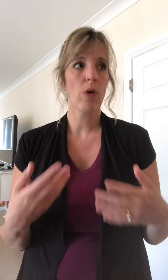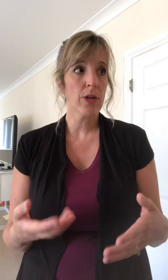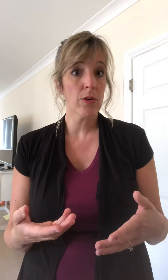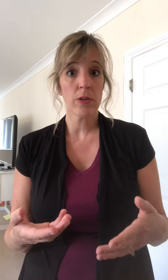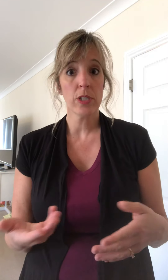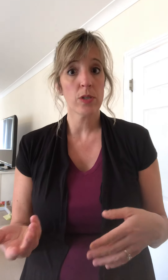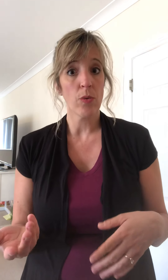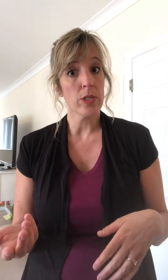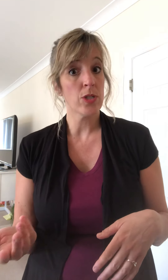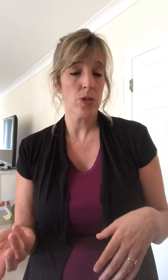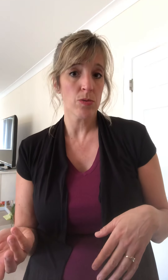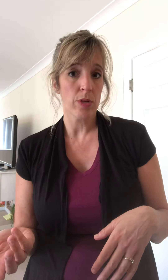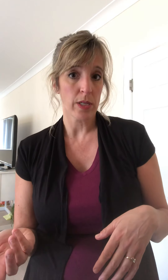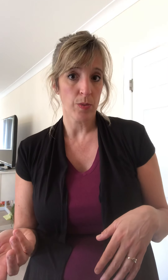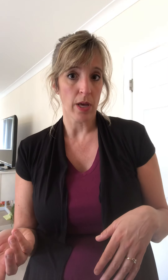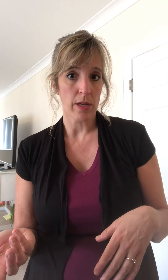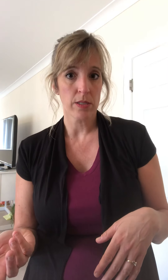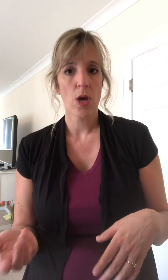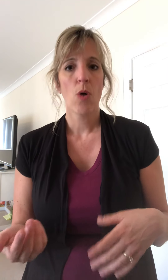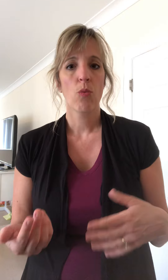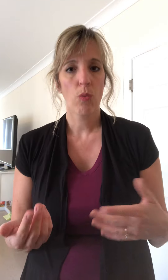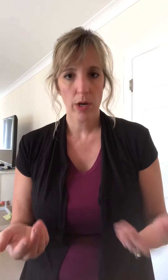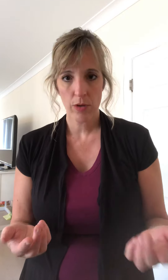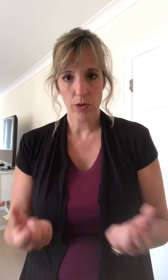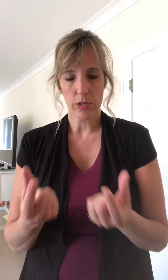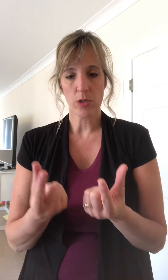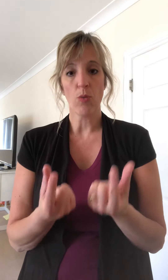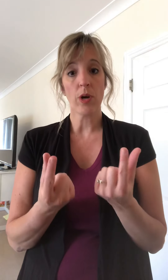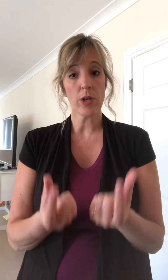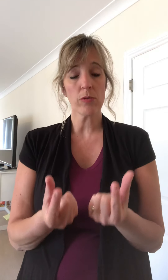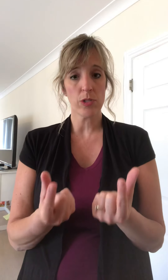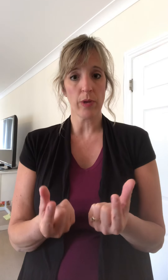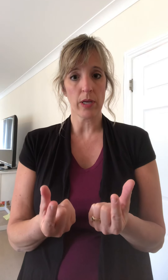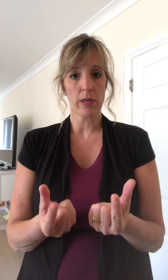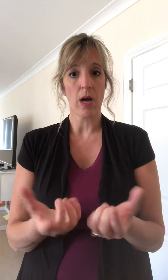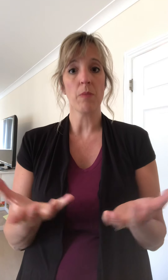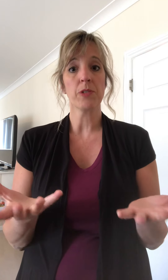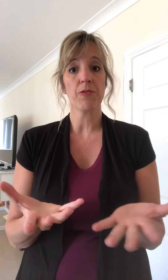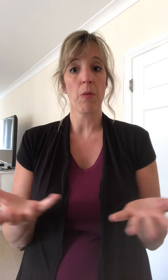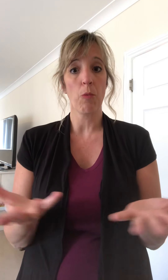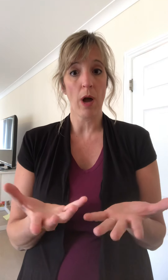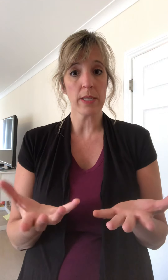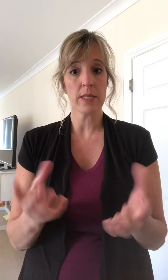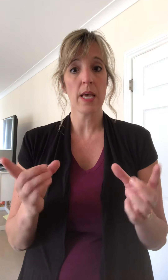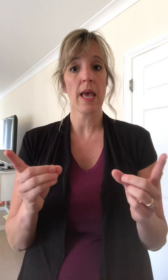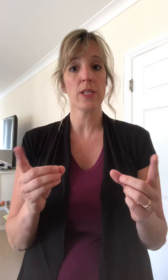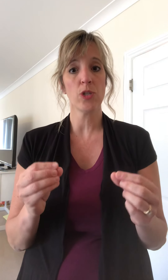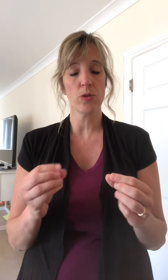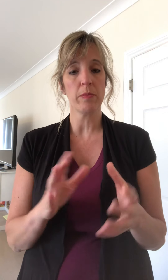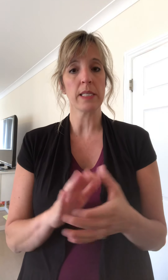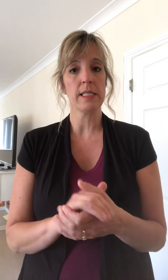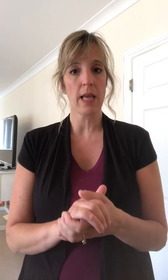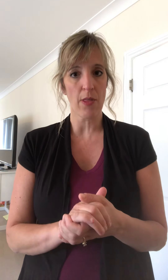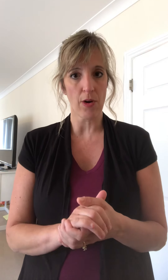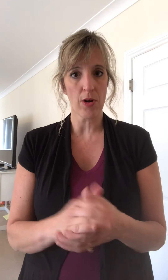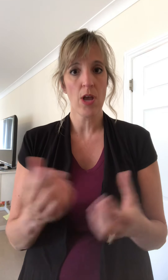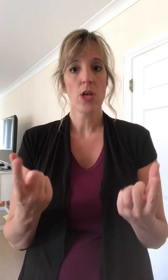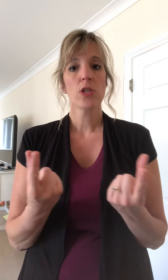you going to do next weekend? What are you doing? So what are you doing comes from what and do mixed together. So